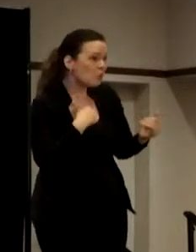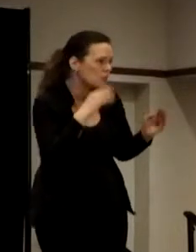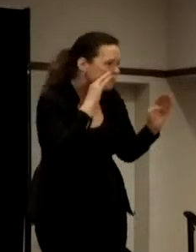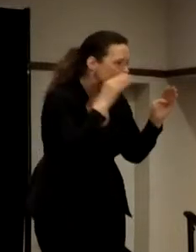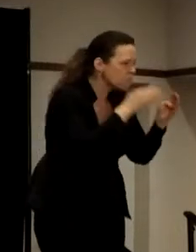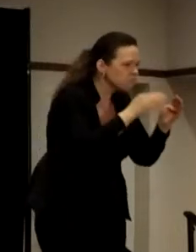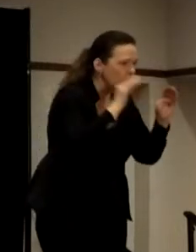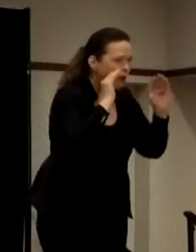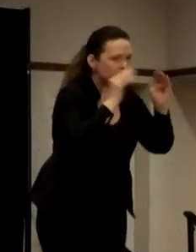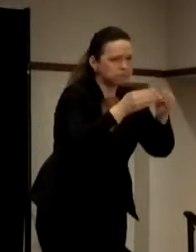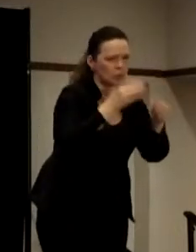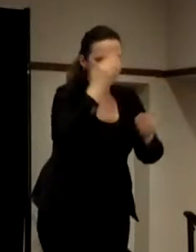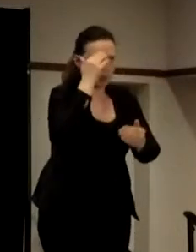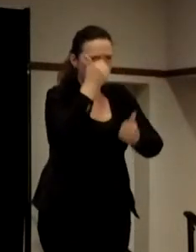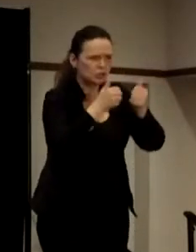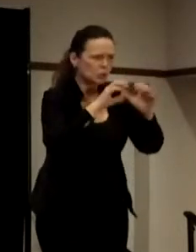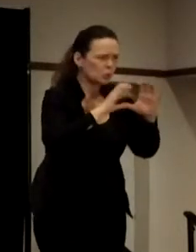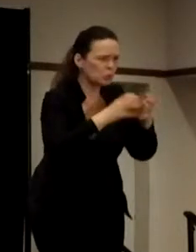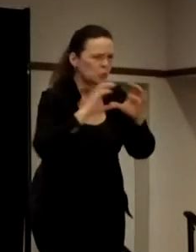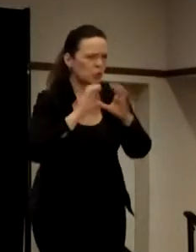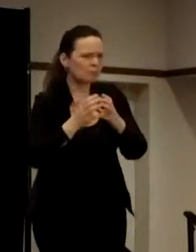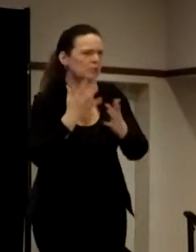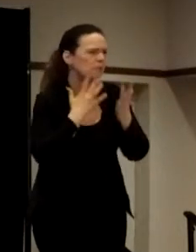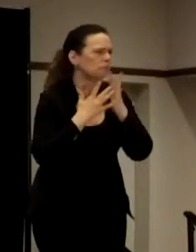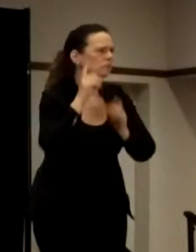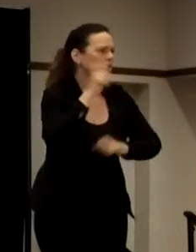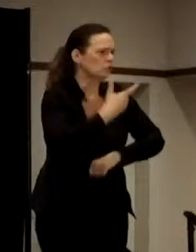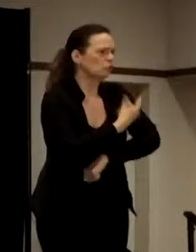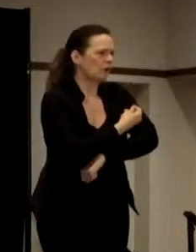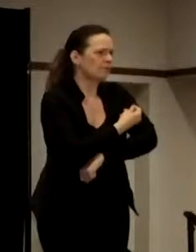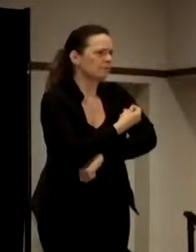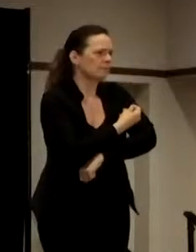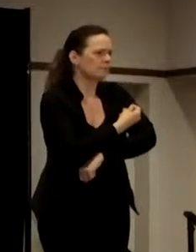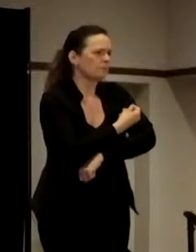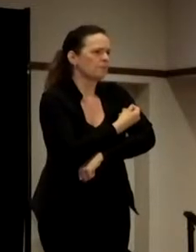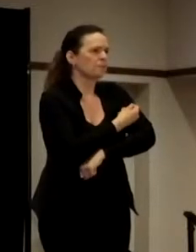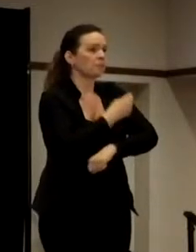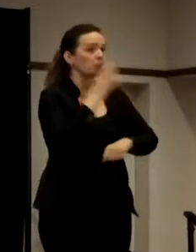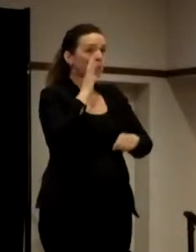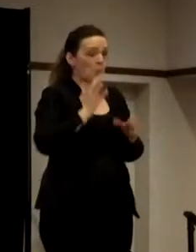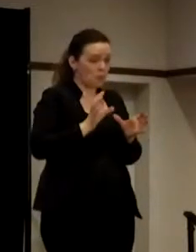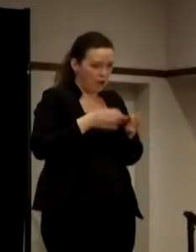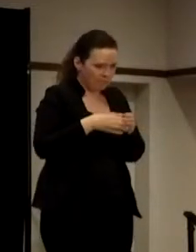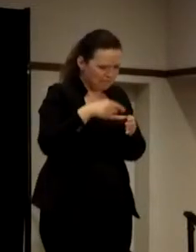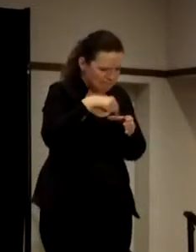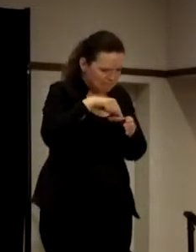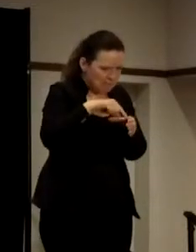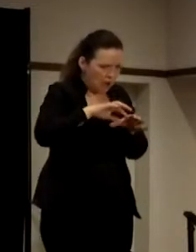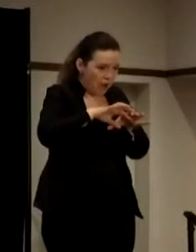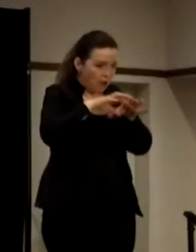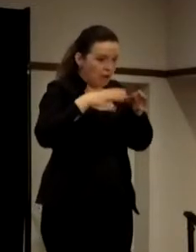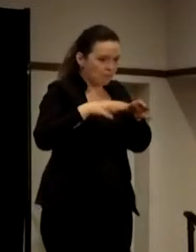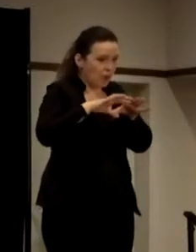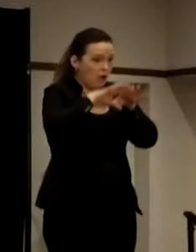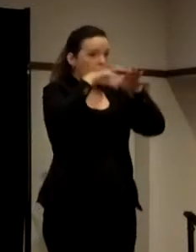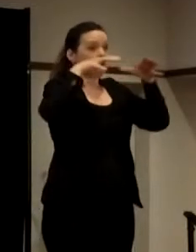when it's shows you where we are, how we continue to play offense, which is